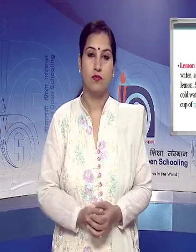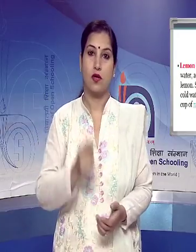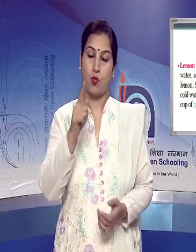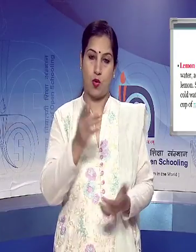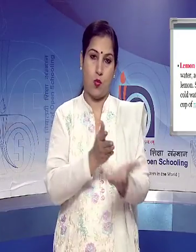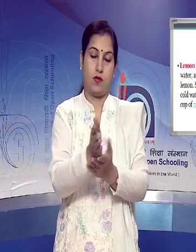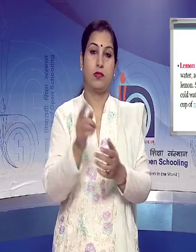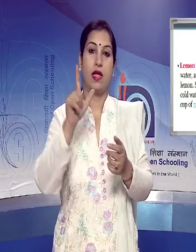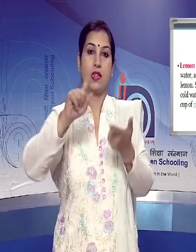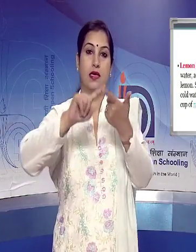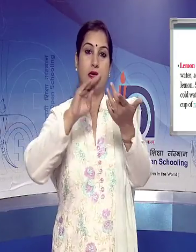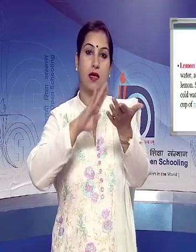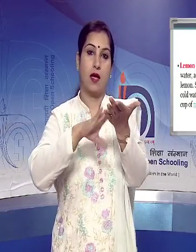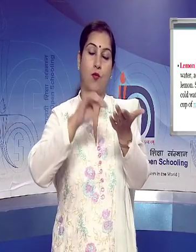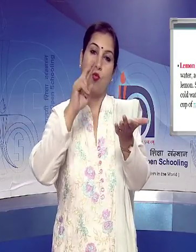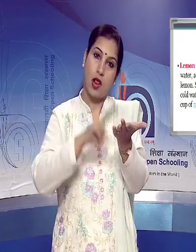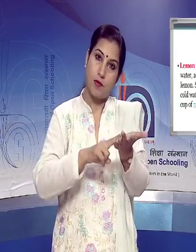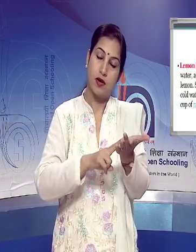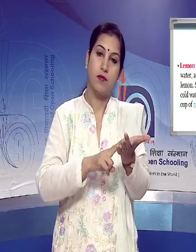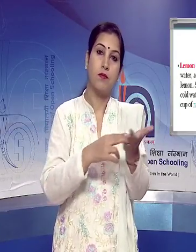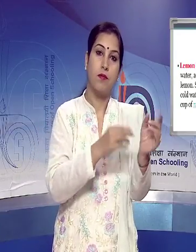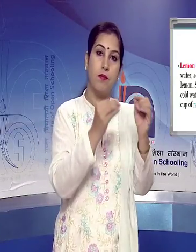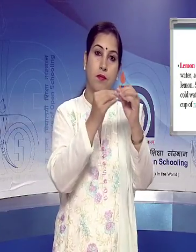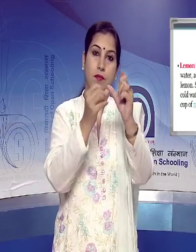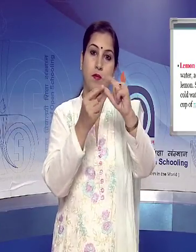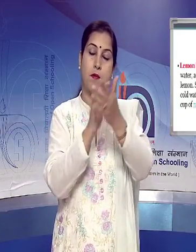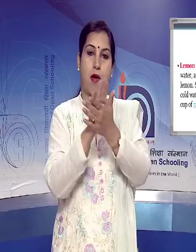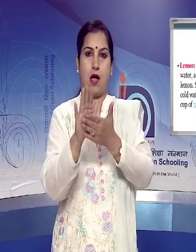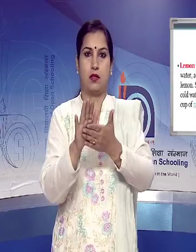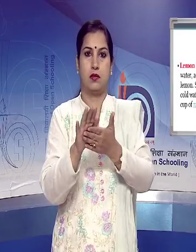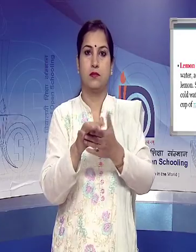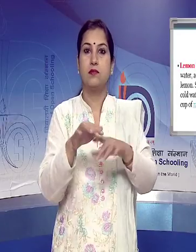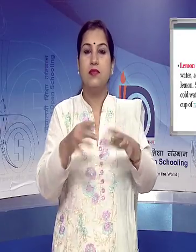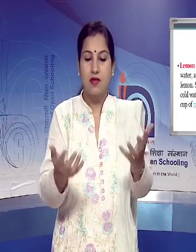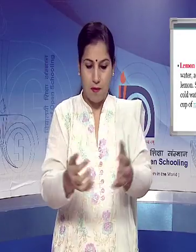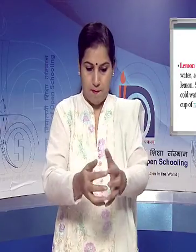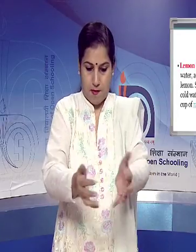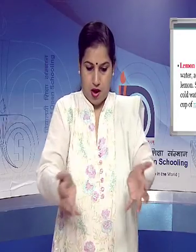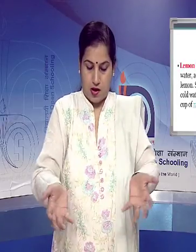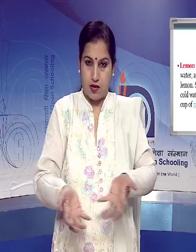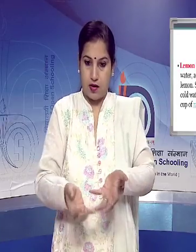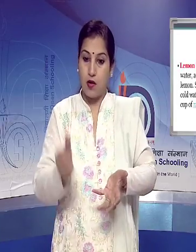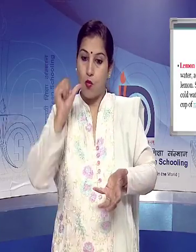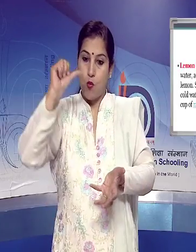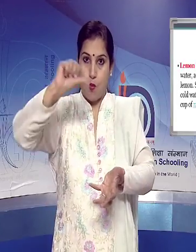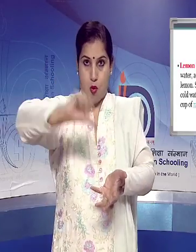understand lemon bath. Fill sink or bucket with cold water. Add